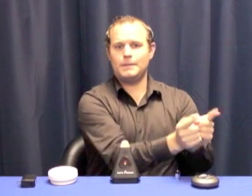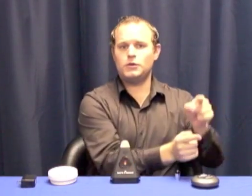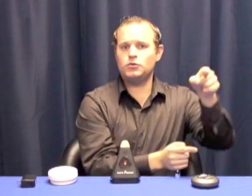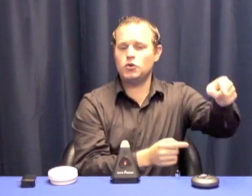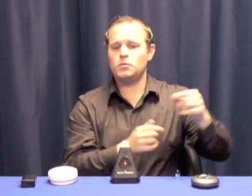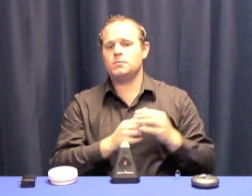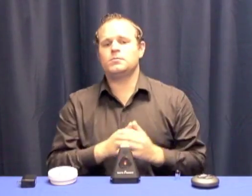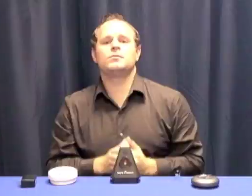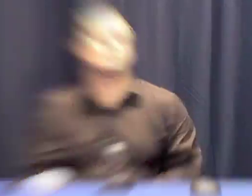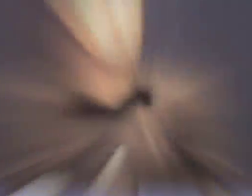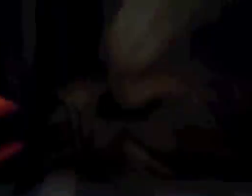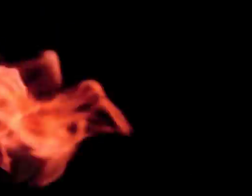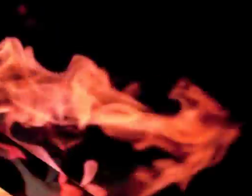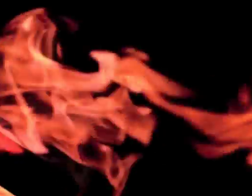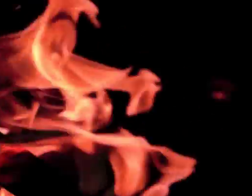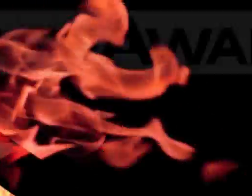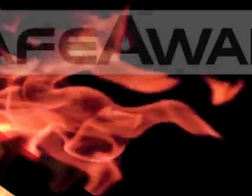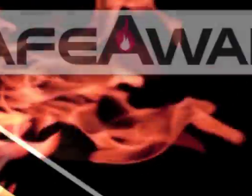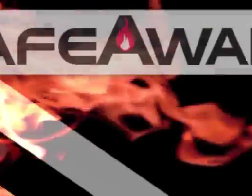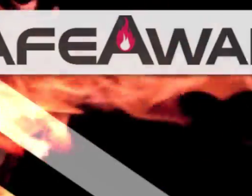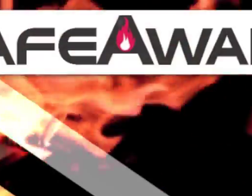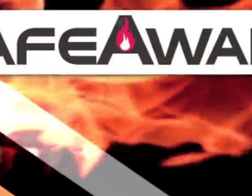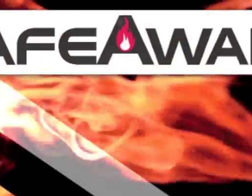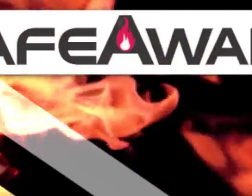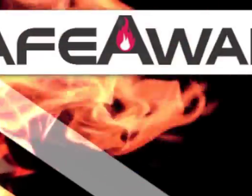everybody can meet in case you have to evacuate.